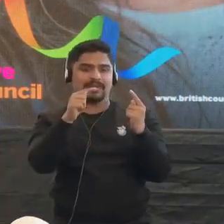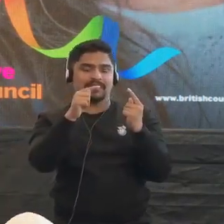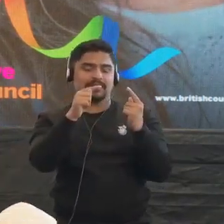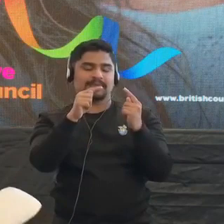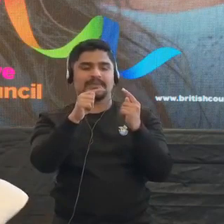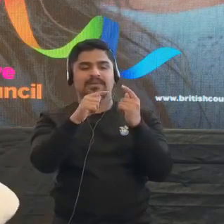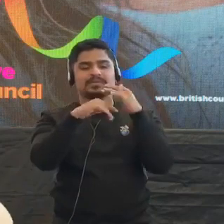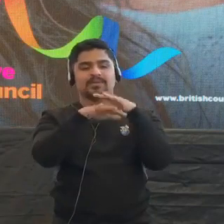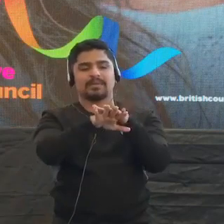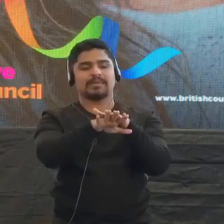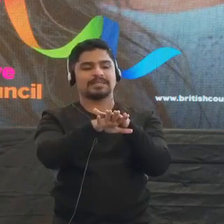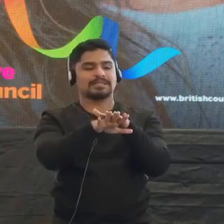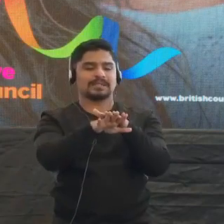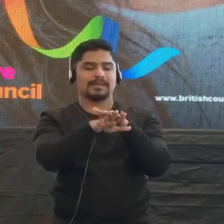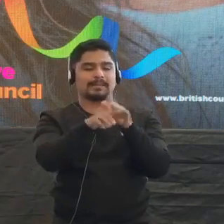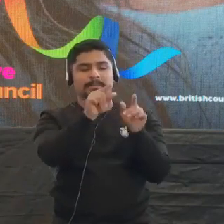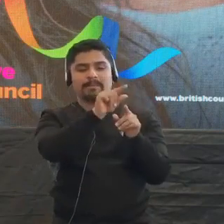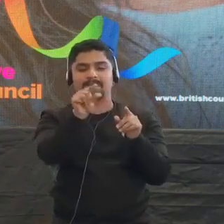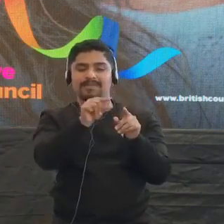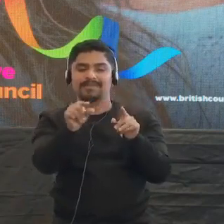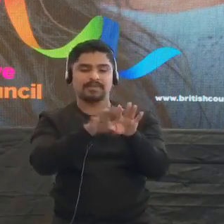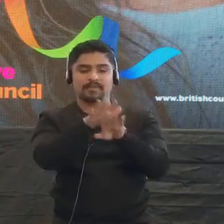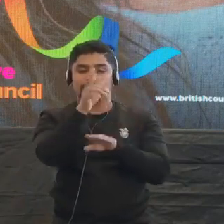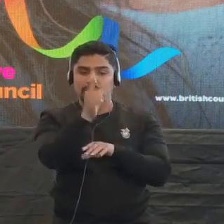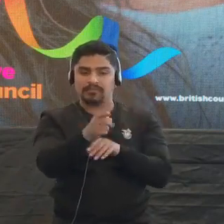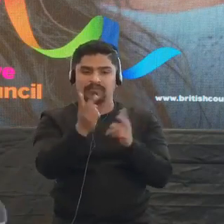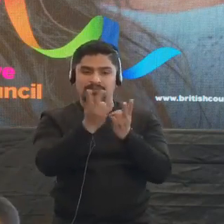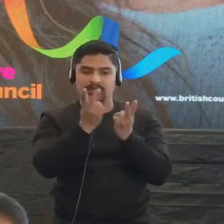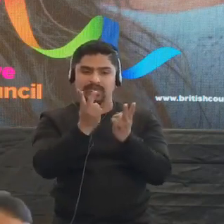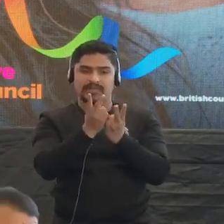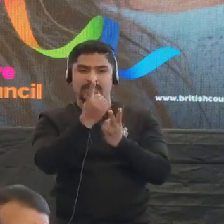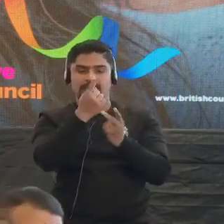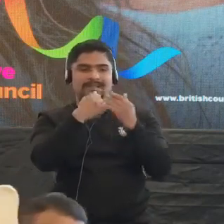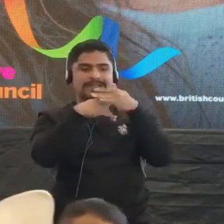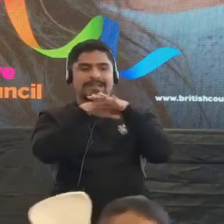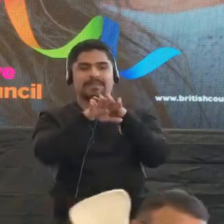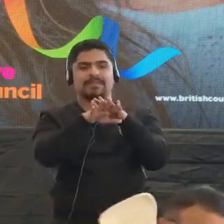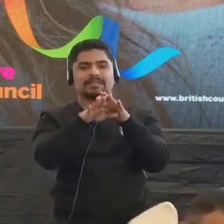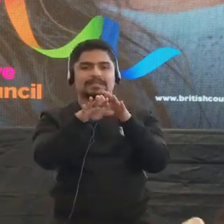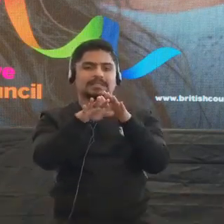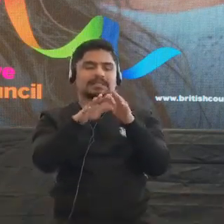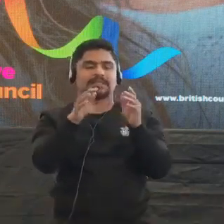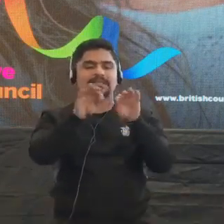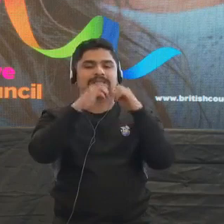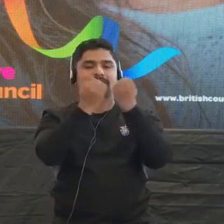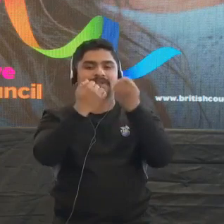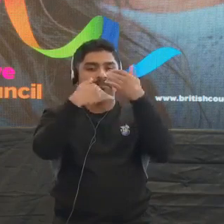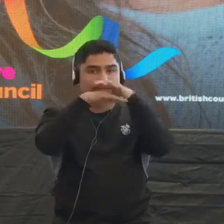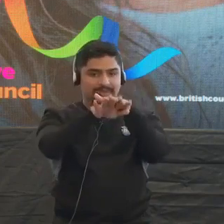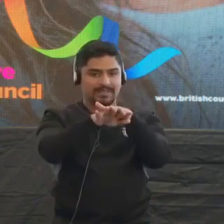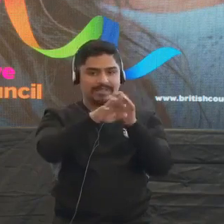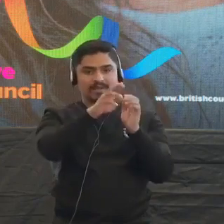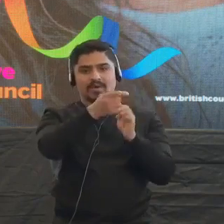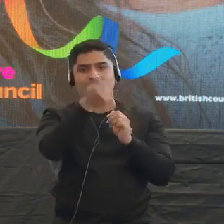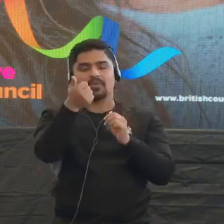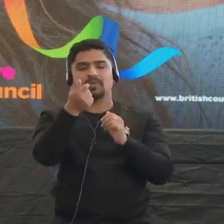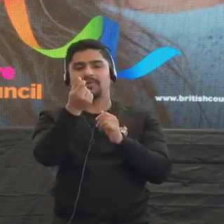dimensions of inclusion, like social inclusion, political inclusion, and economic inclusion.